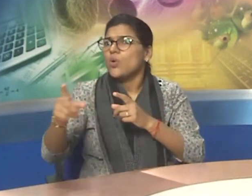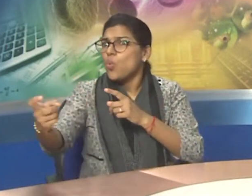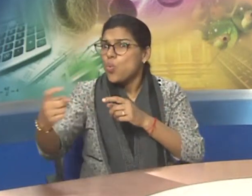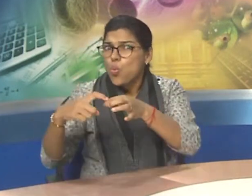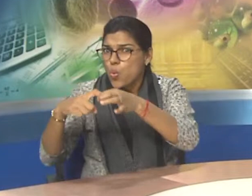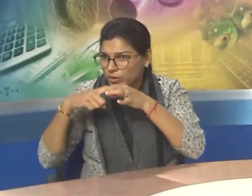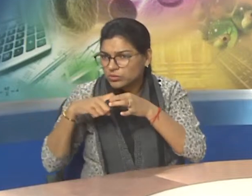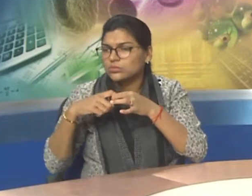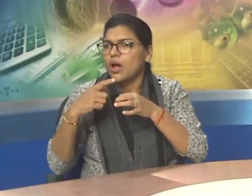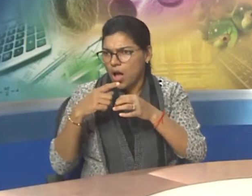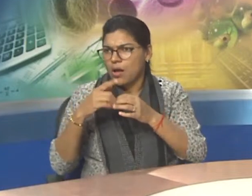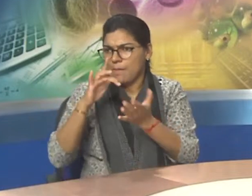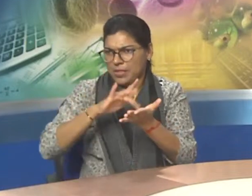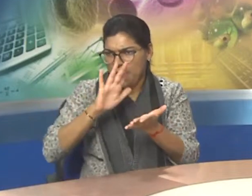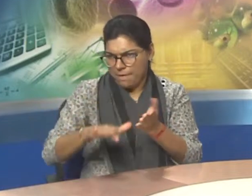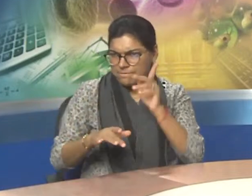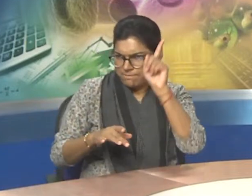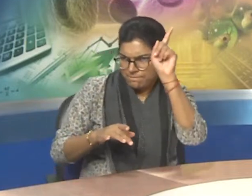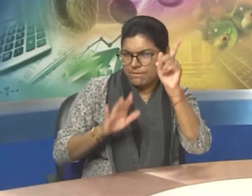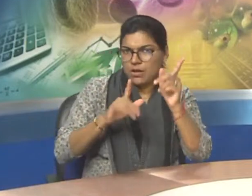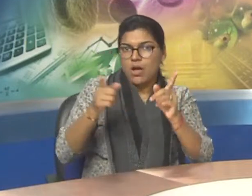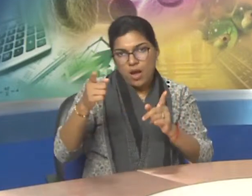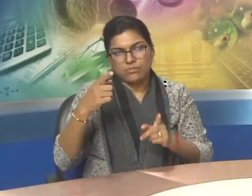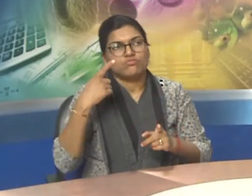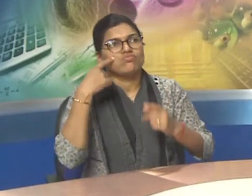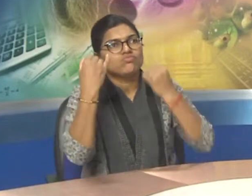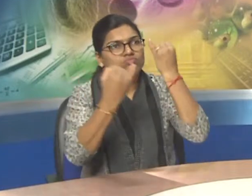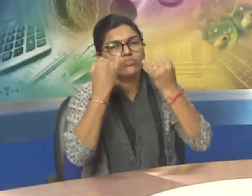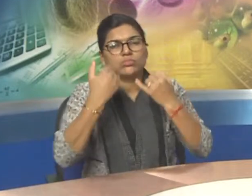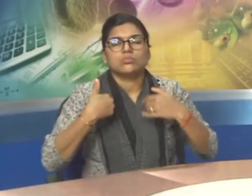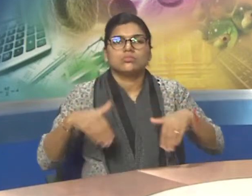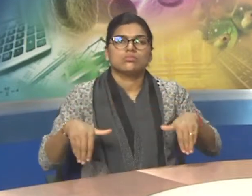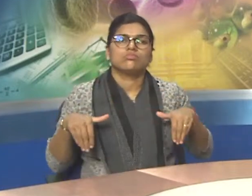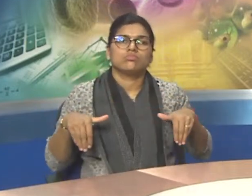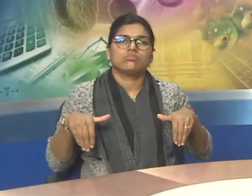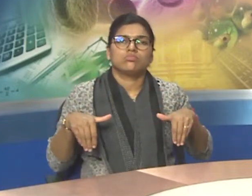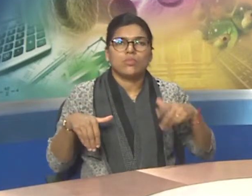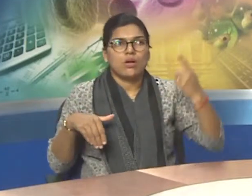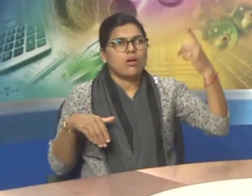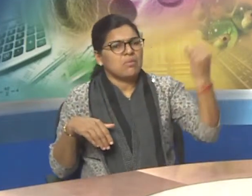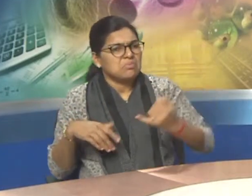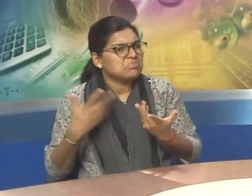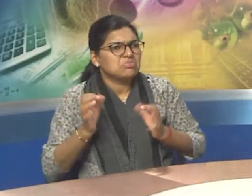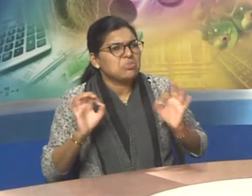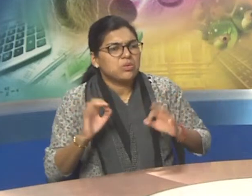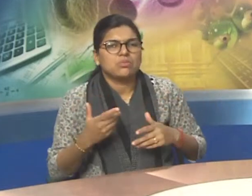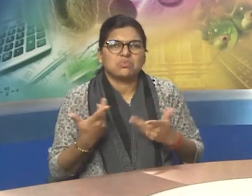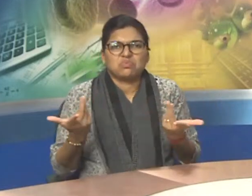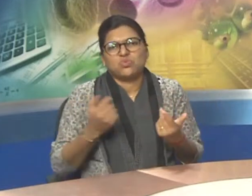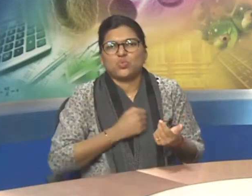has to adopt certain attitudes and practices to realize the word his.